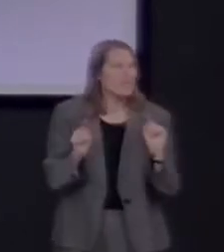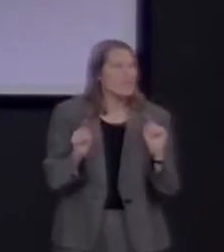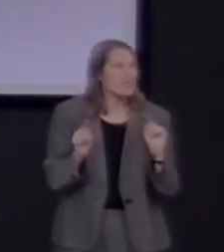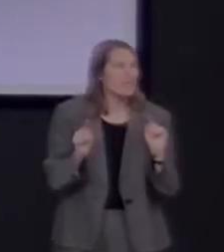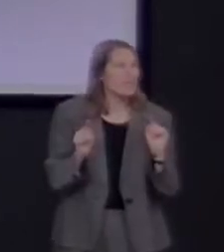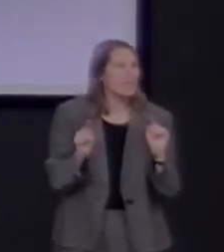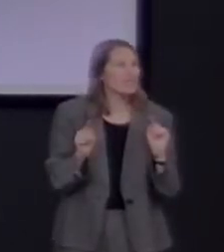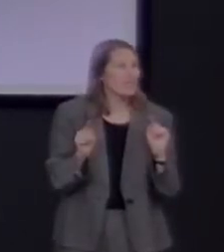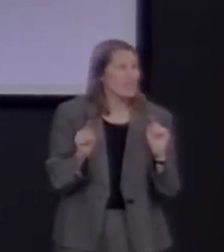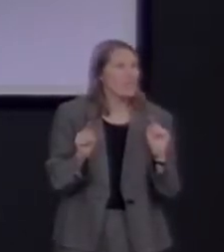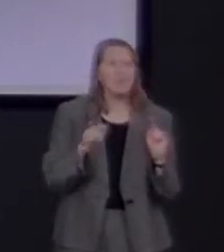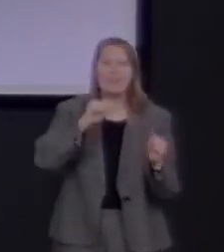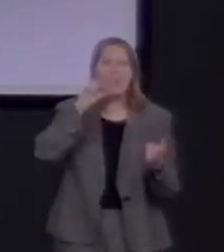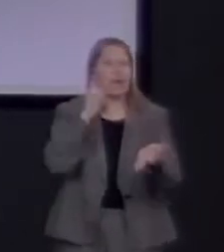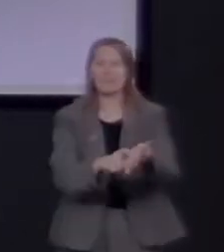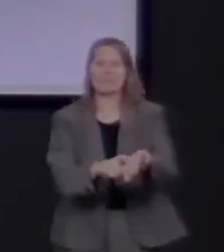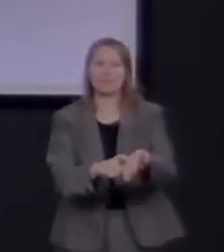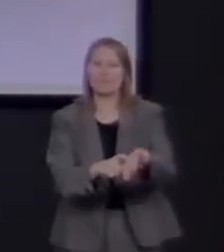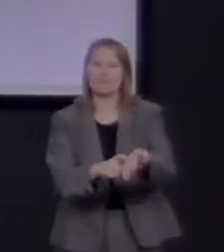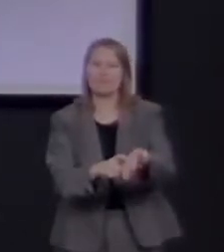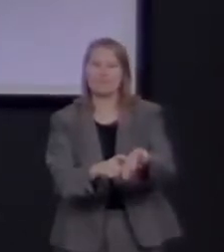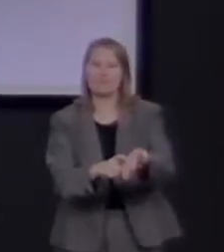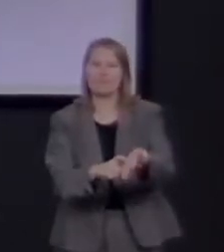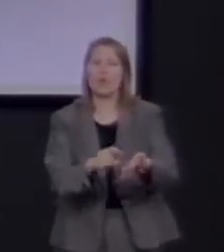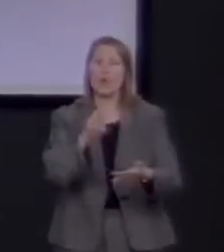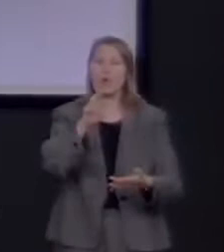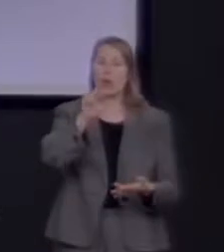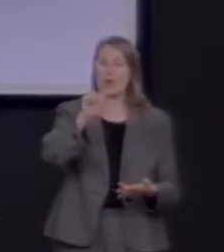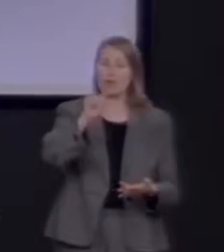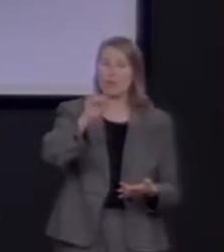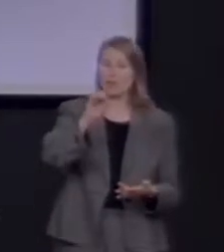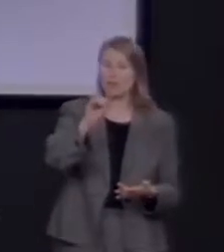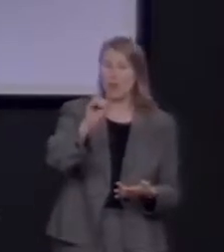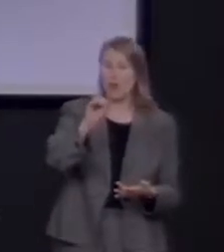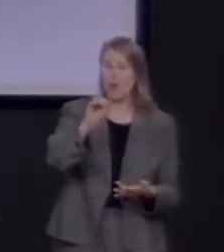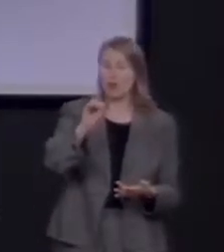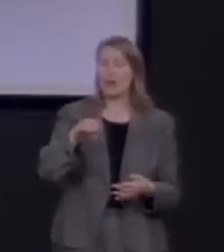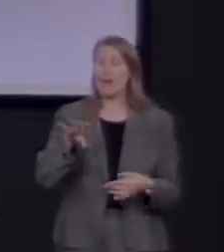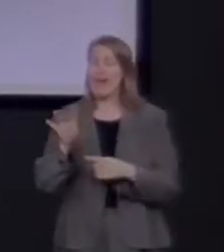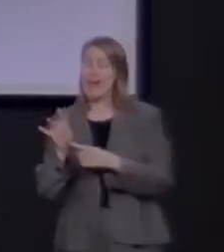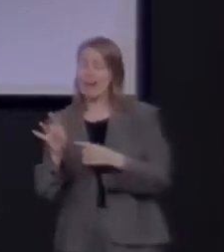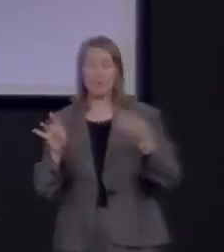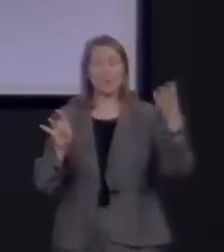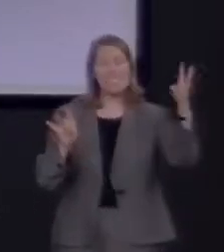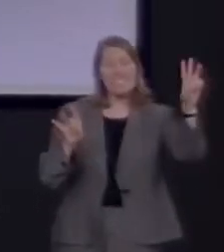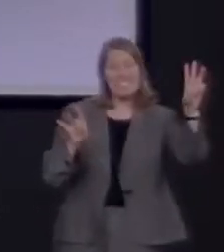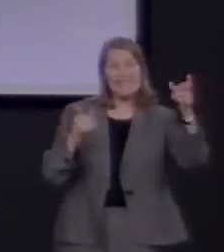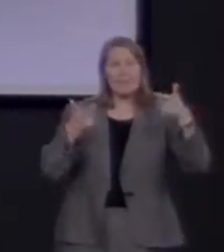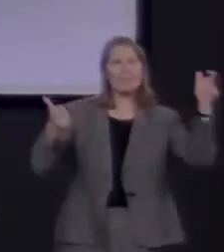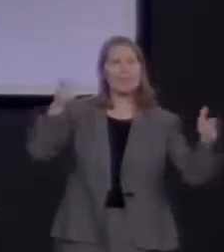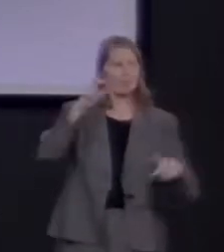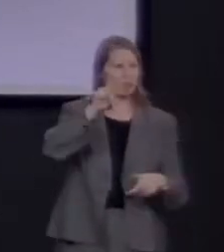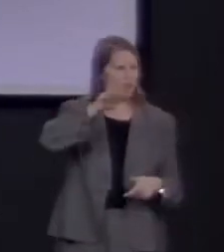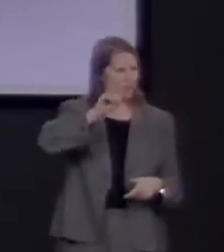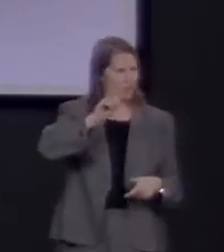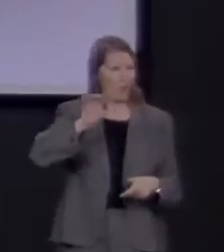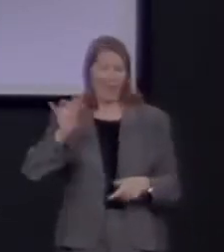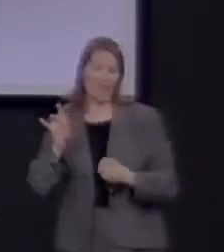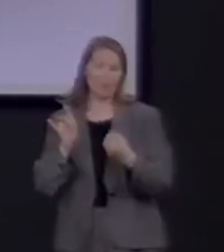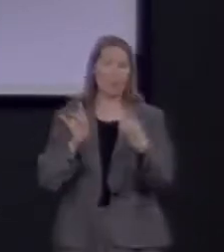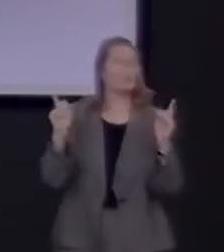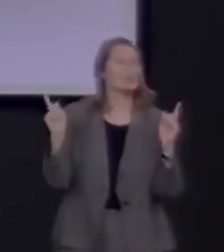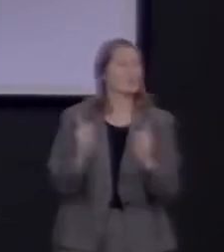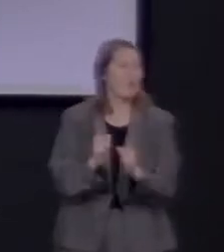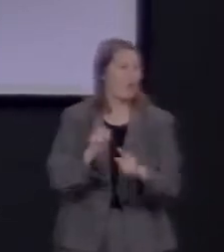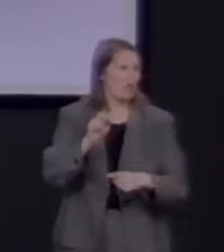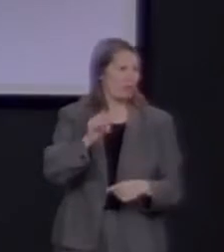also look at this in terms of their ratio. There's a larger ratio between 8 versus 16 than there is between 8 versus 12. That